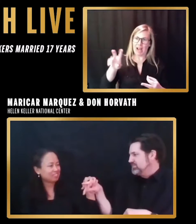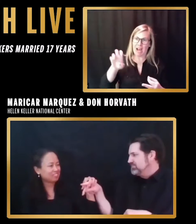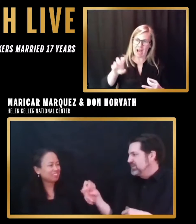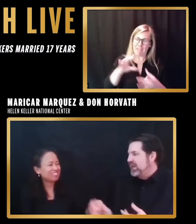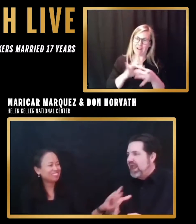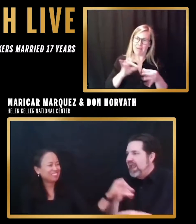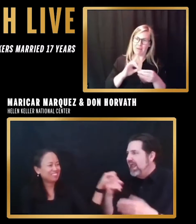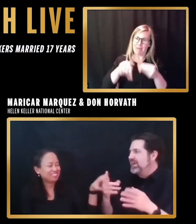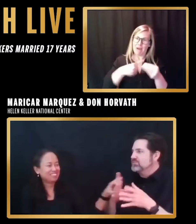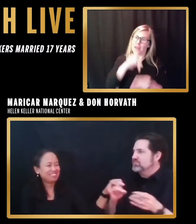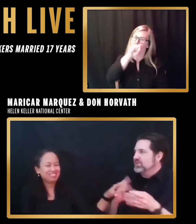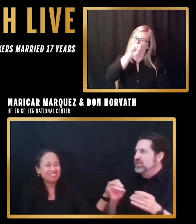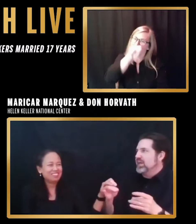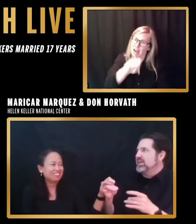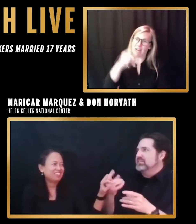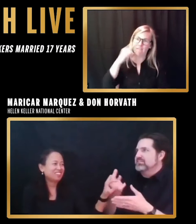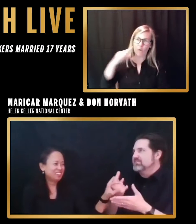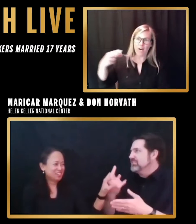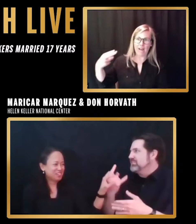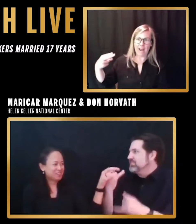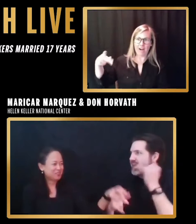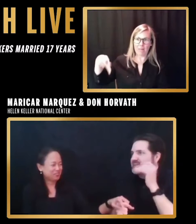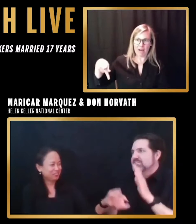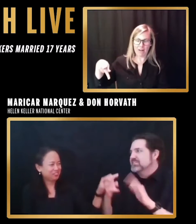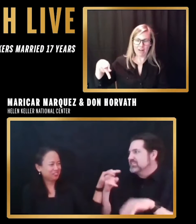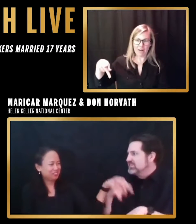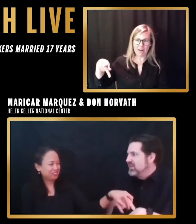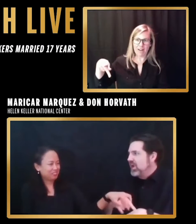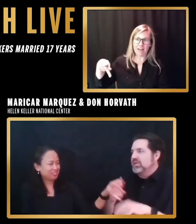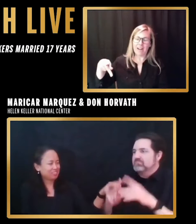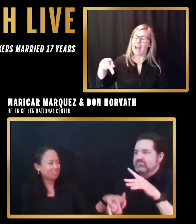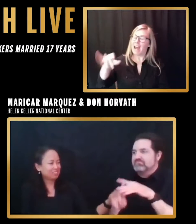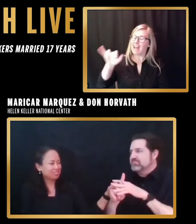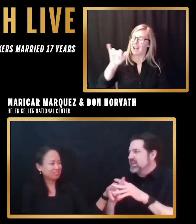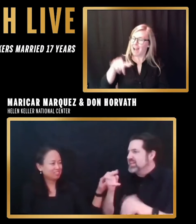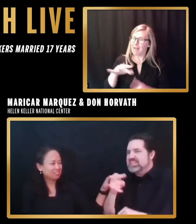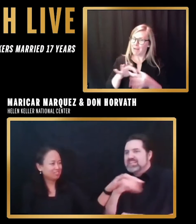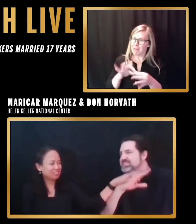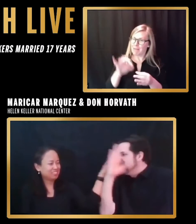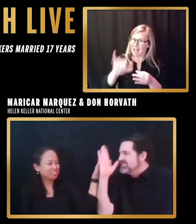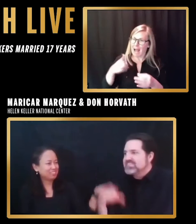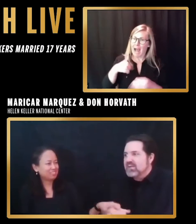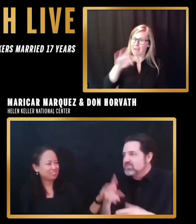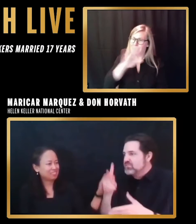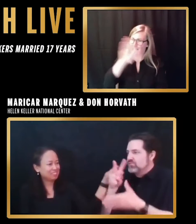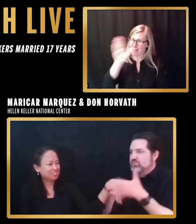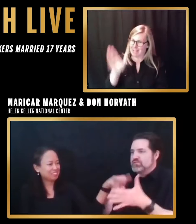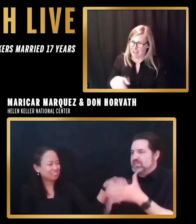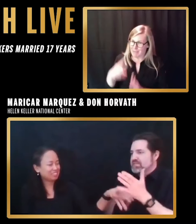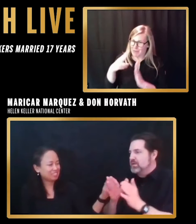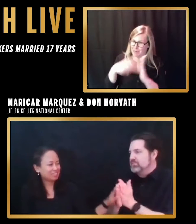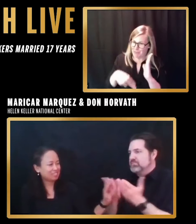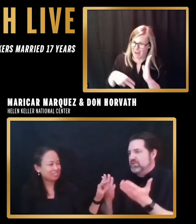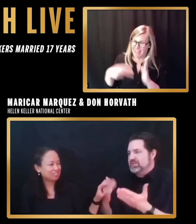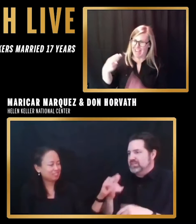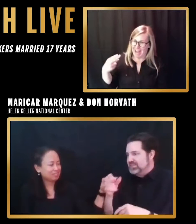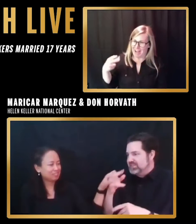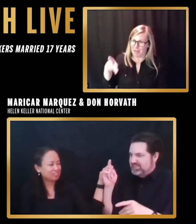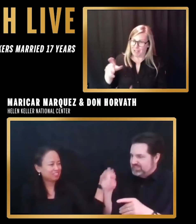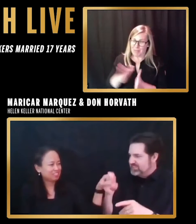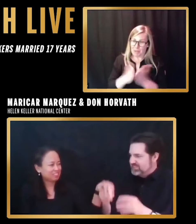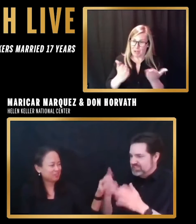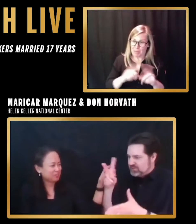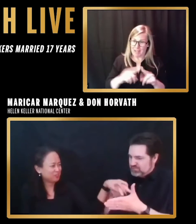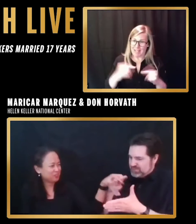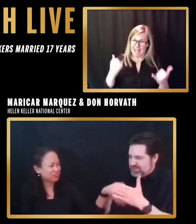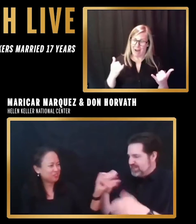remarked last time that came up that I've never read any of the books, and I'm starting to feel like, I'm getting a sign that I need to start reading